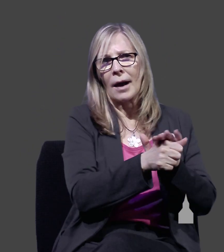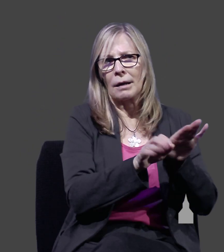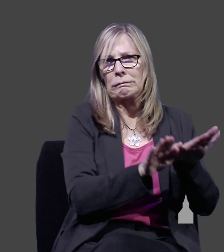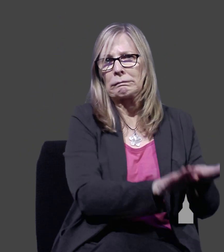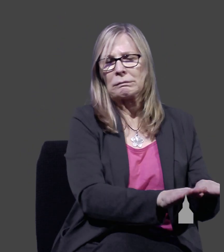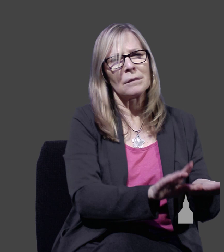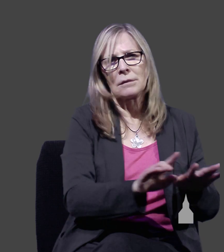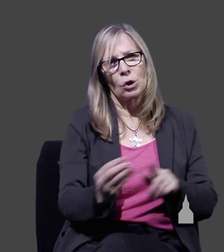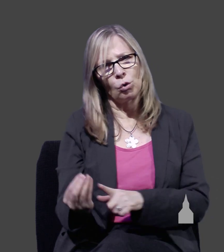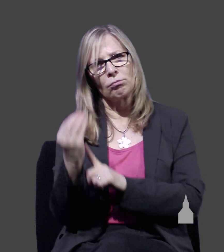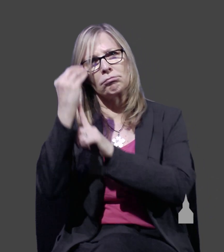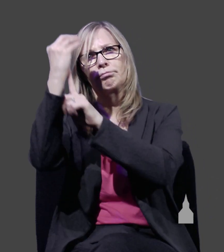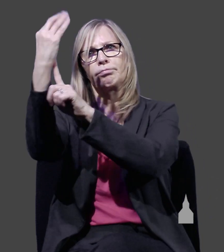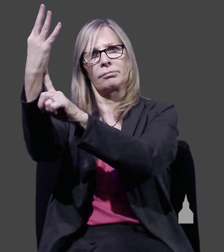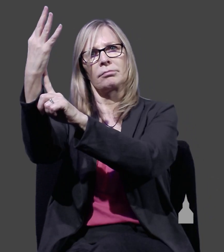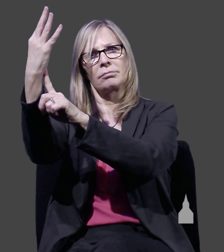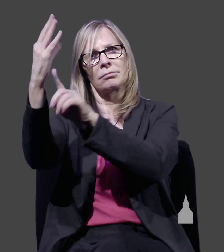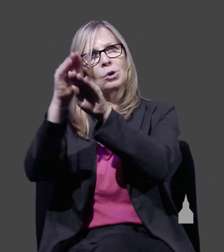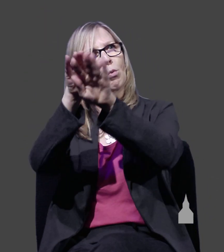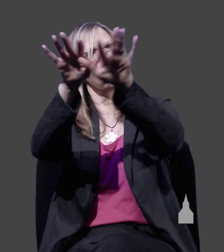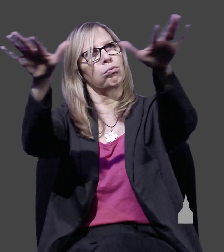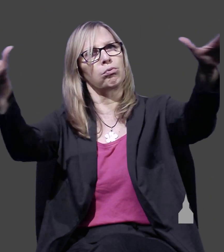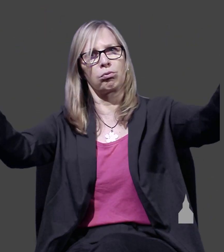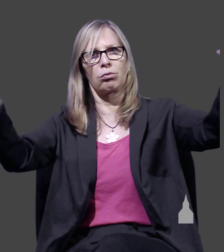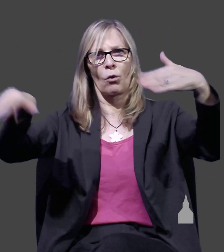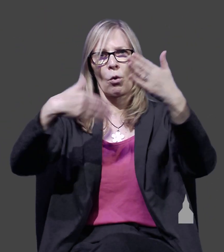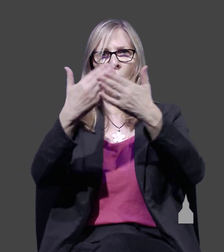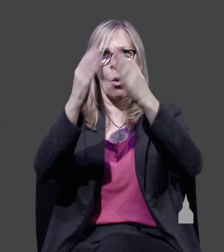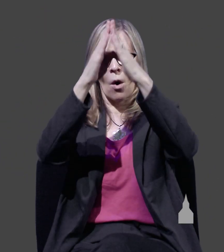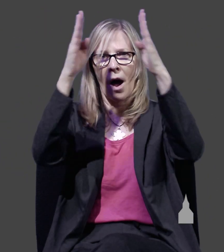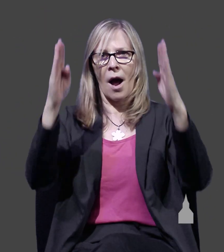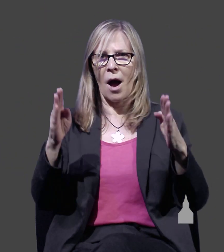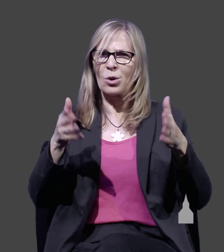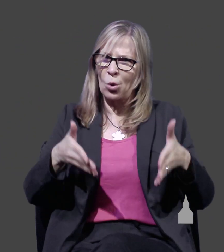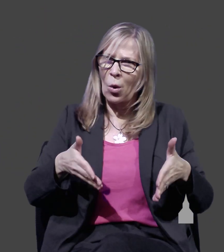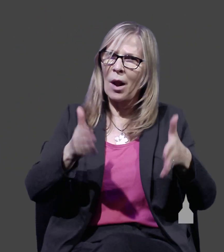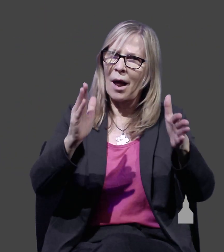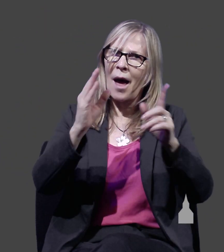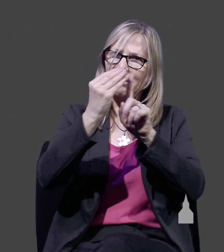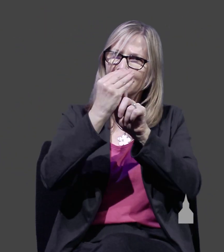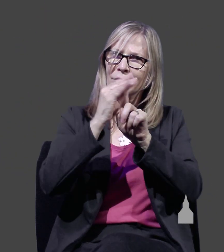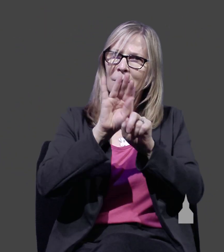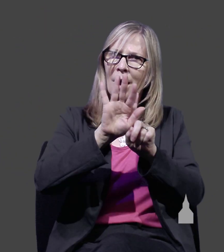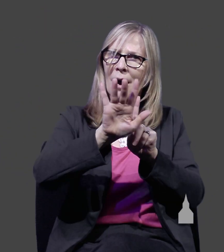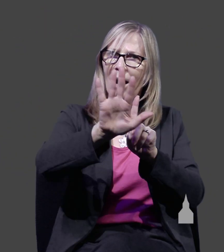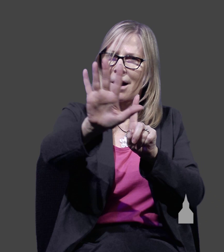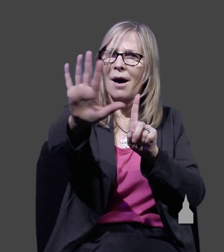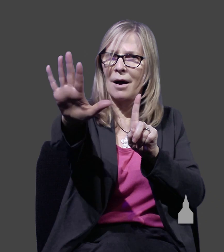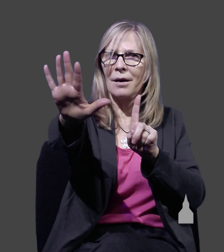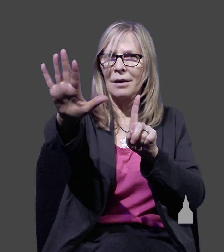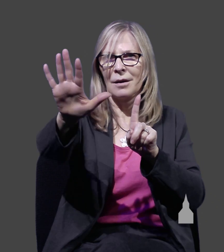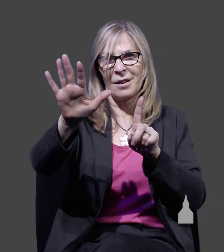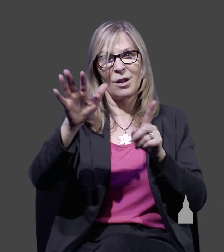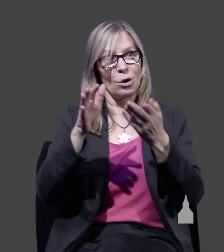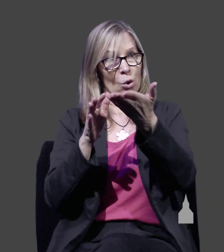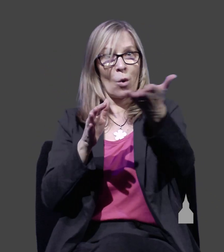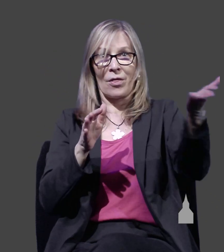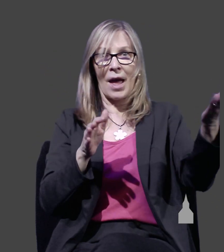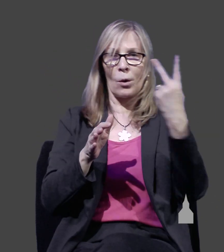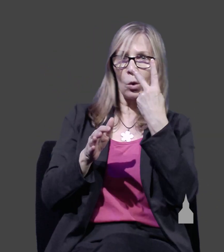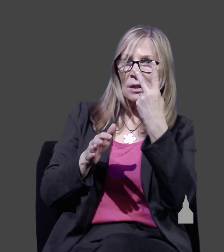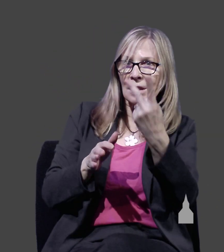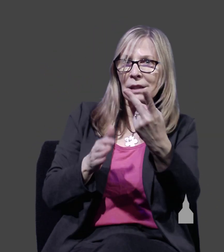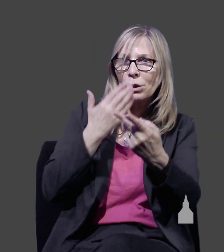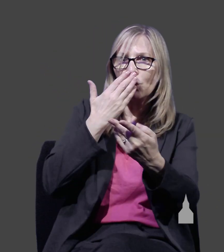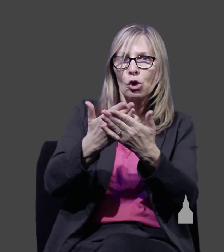to all who are in the house. Verse 16, let your light shine before men in such a way that they may see your